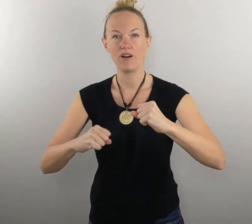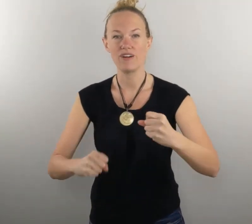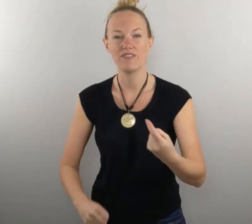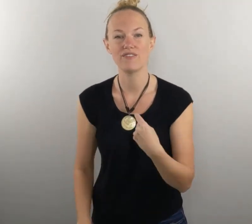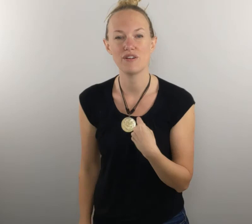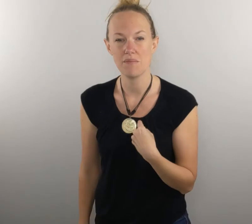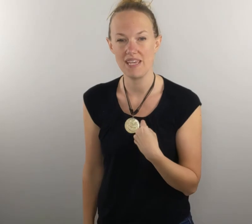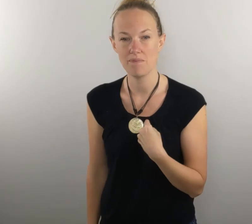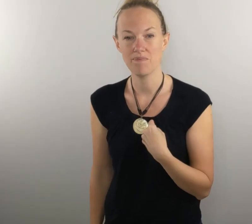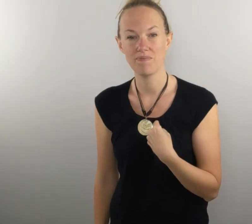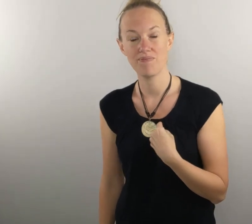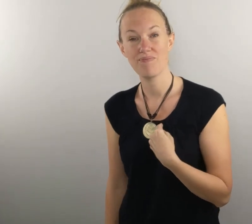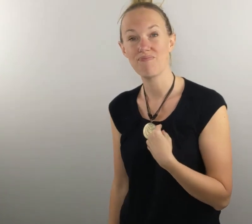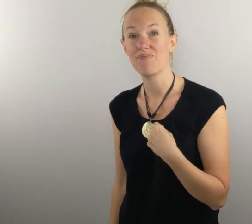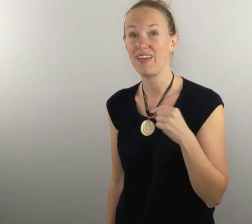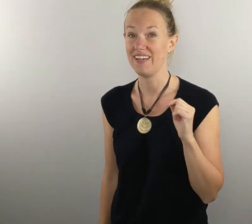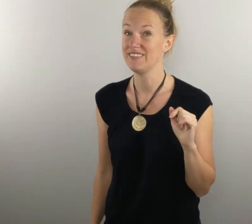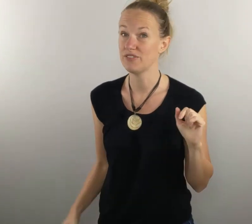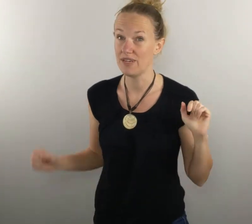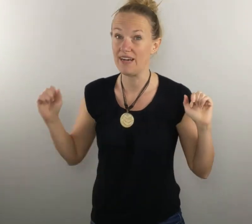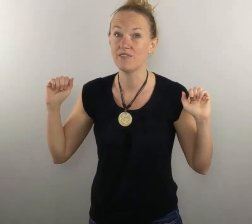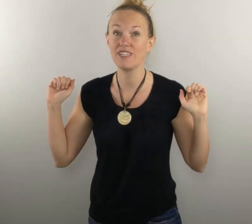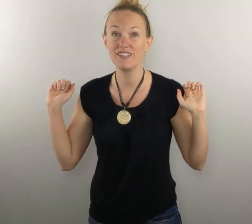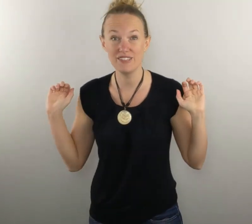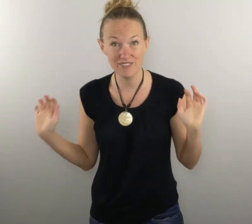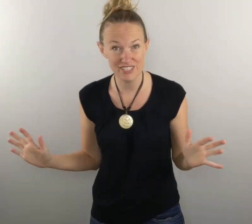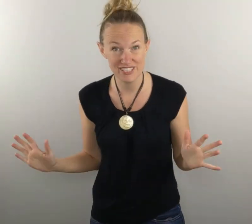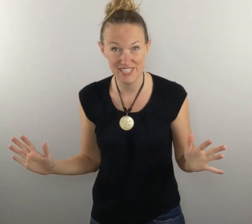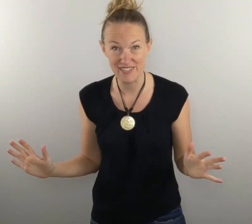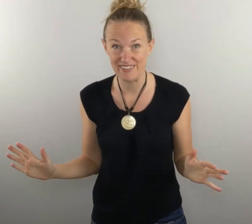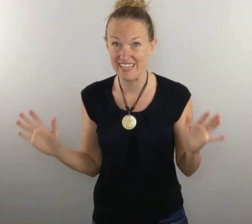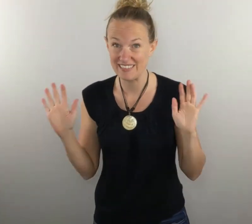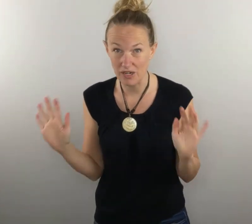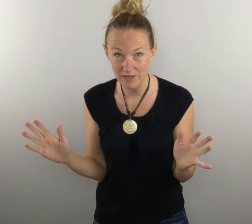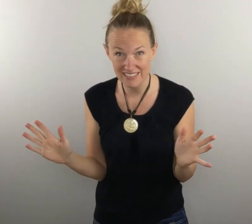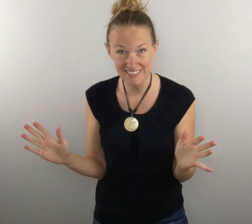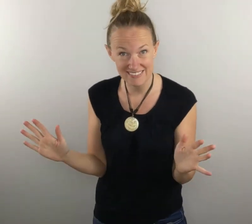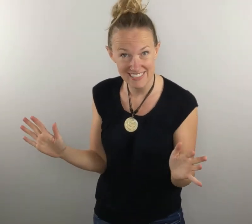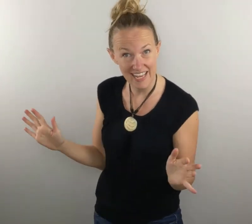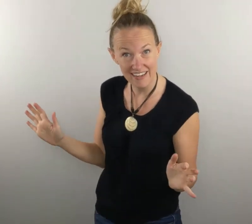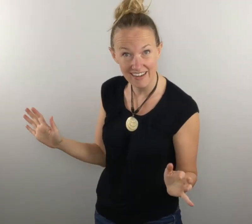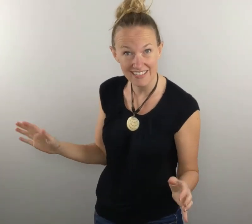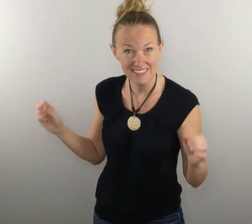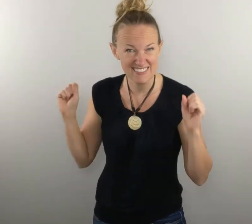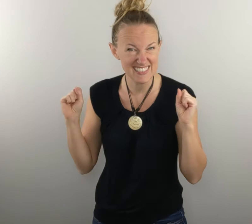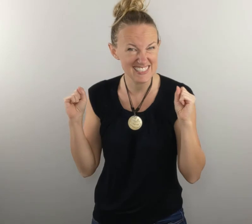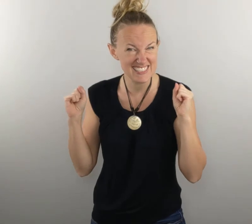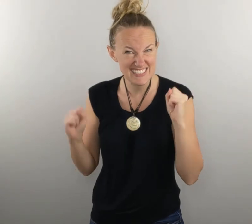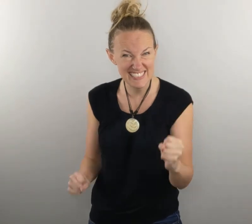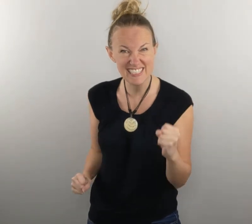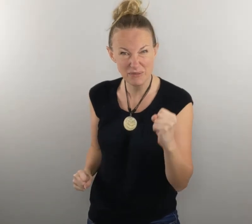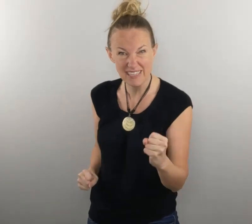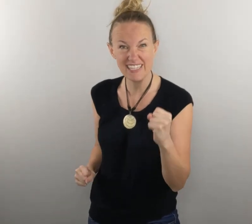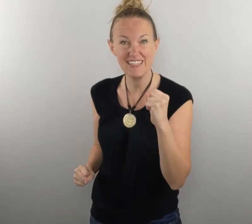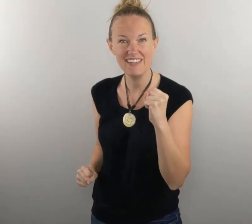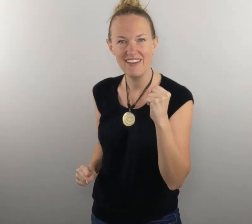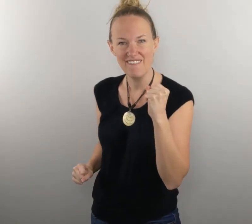power for me. Okay, so now we're gonna learn verse 2, and that's all we're gonna do today, guys. So stick with it. We'll get